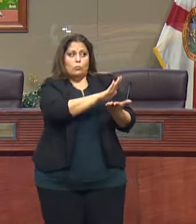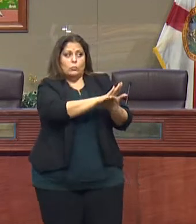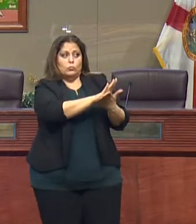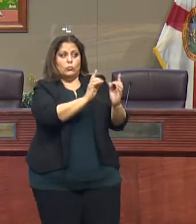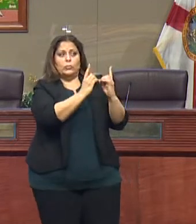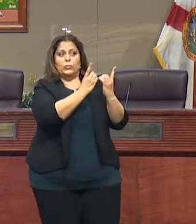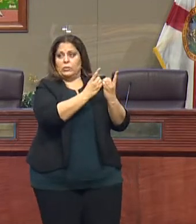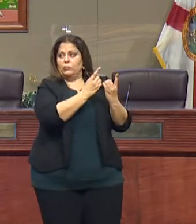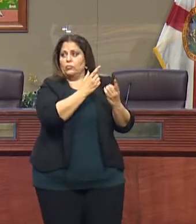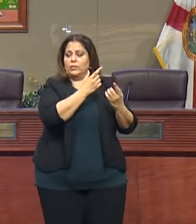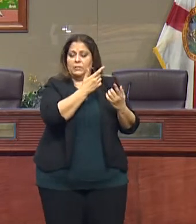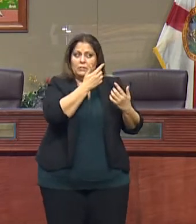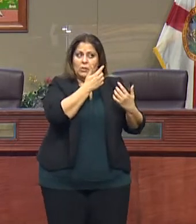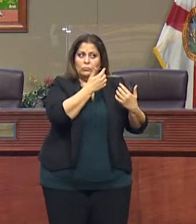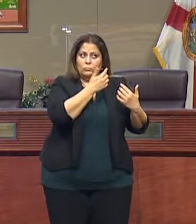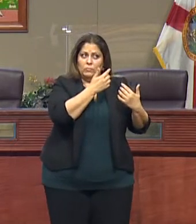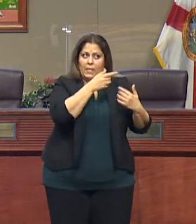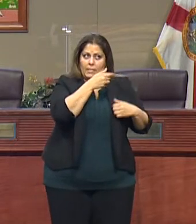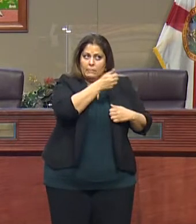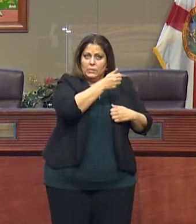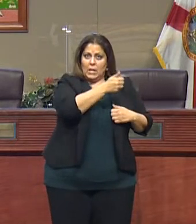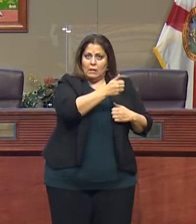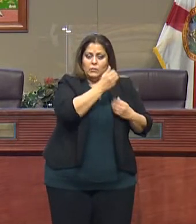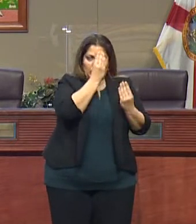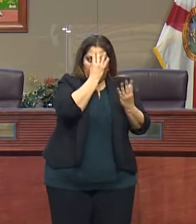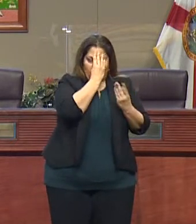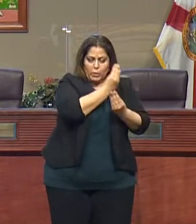to ensure that the information is shared